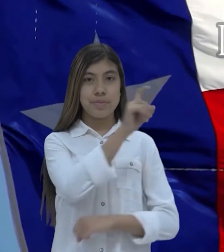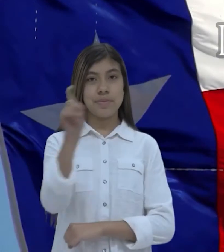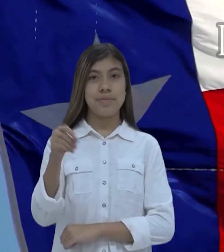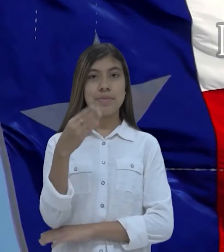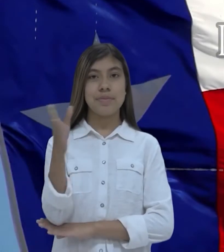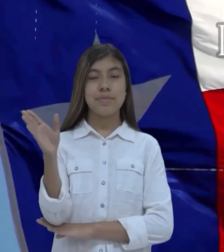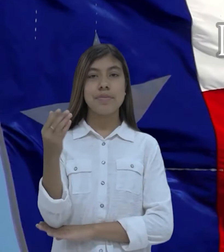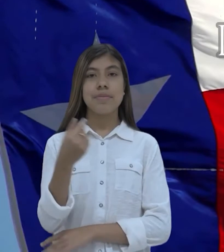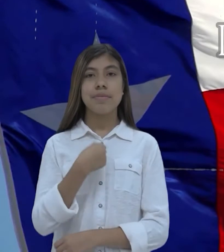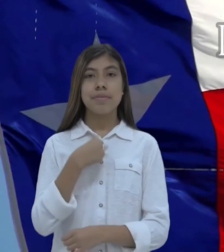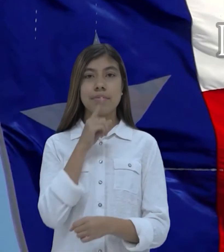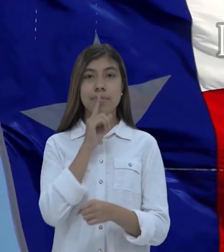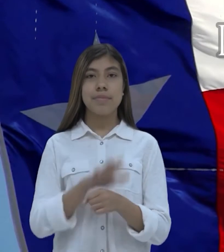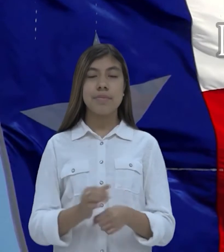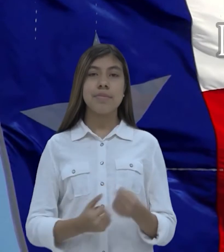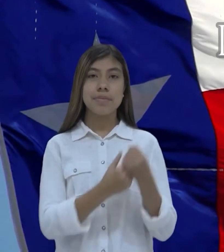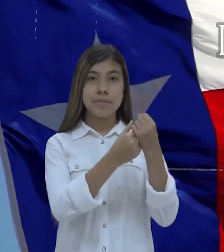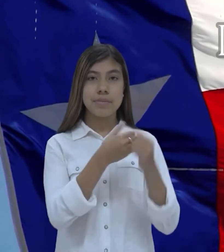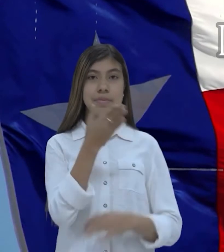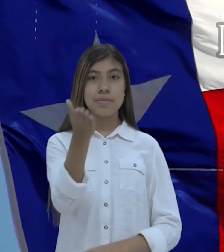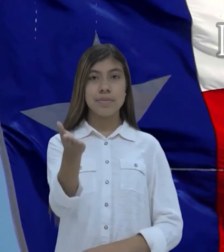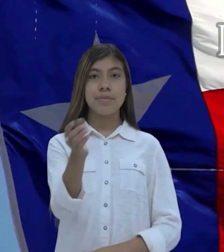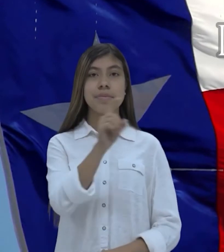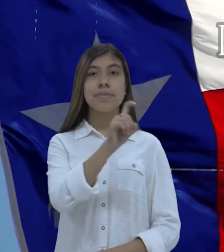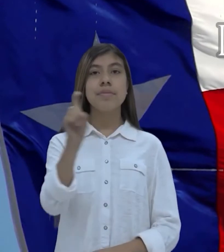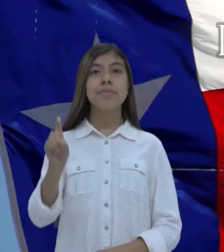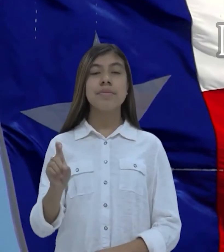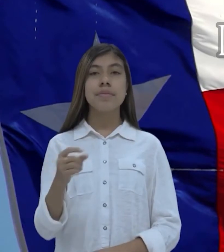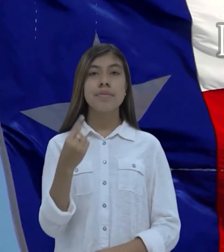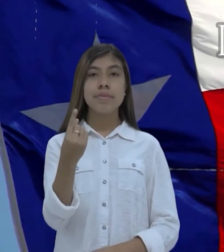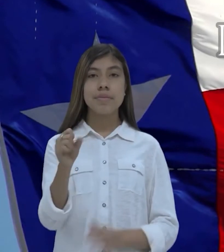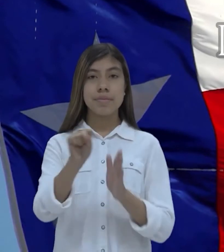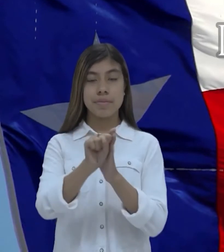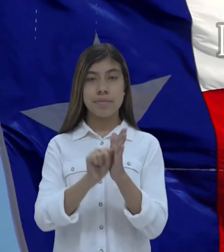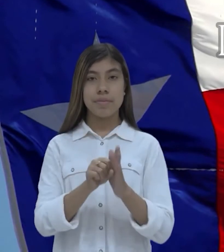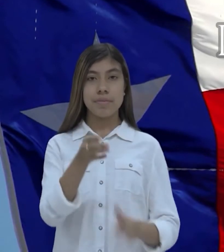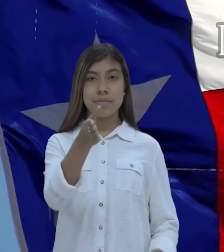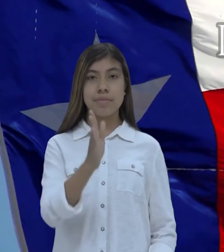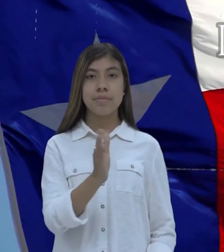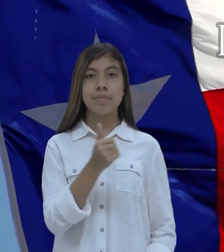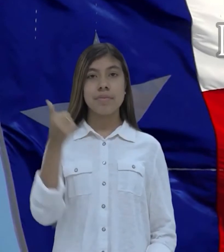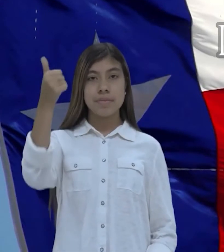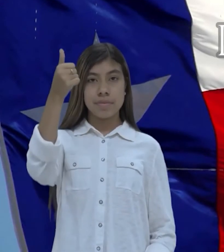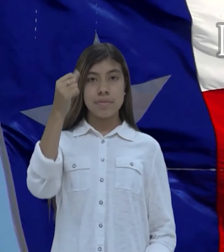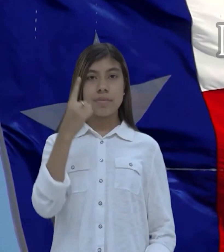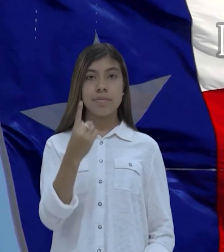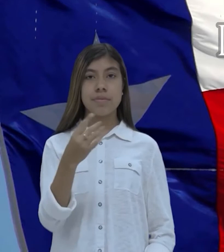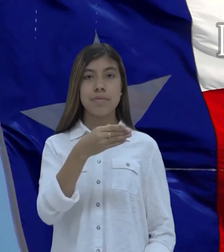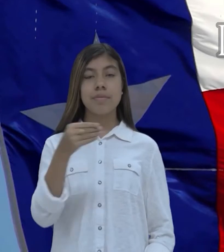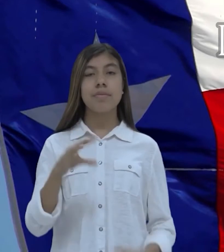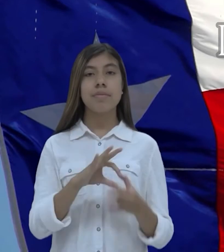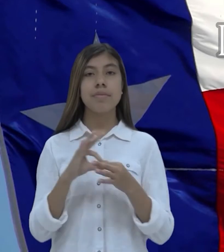the Texas flag. I pledge allegiance to thee, Texas, one state, under